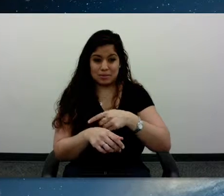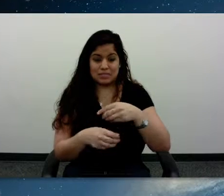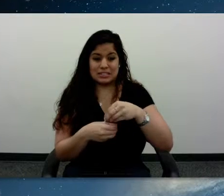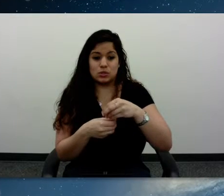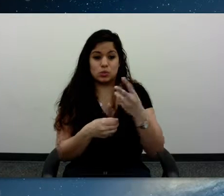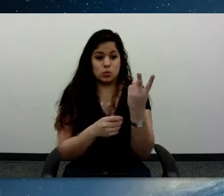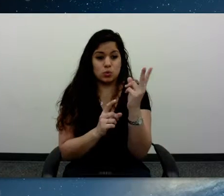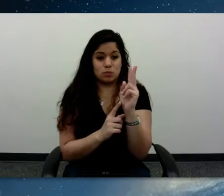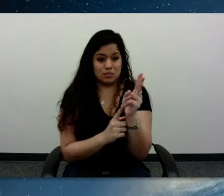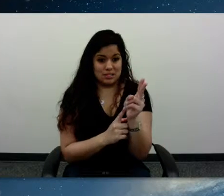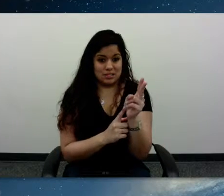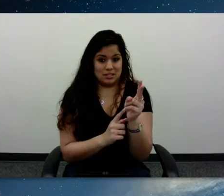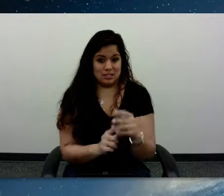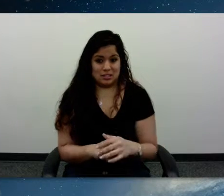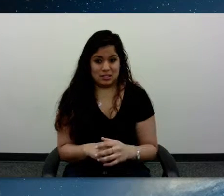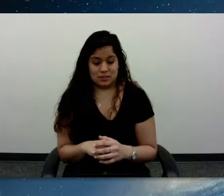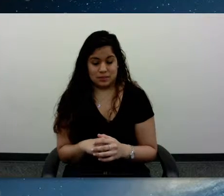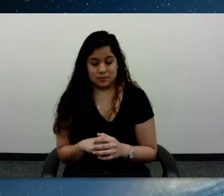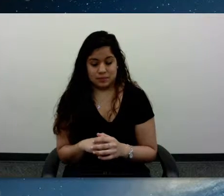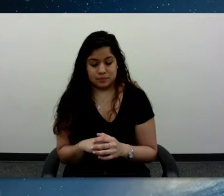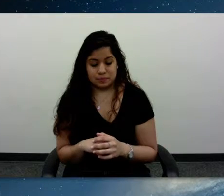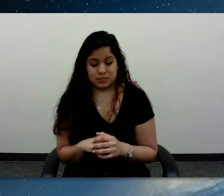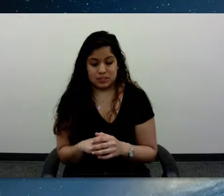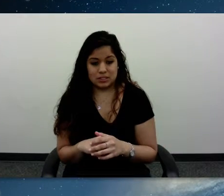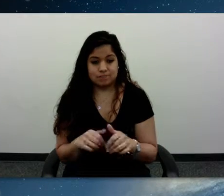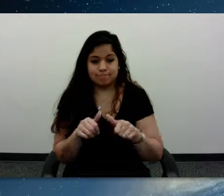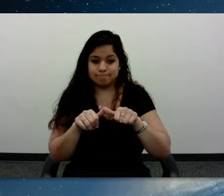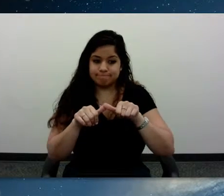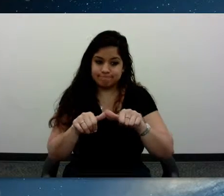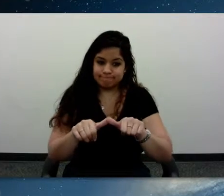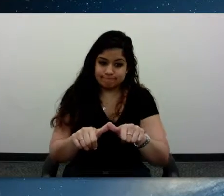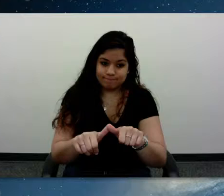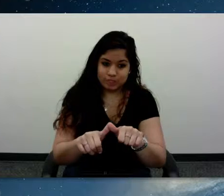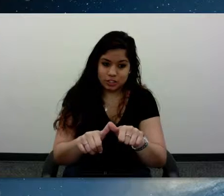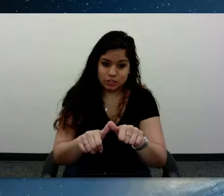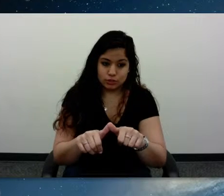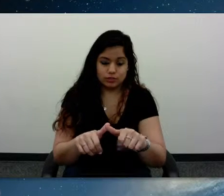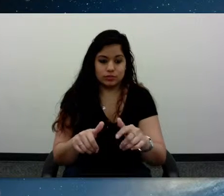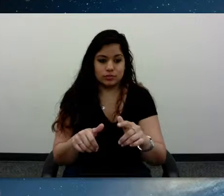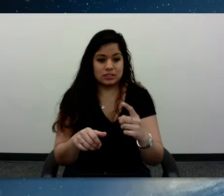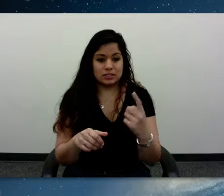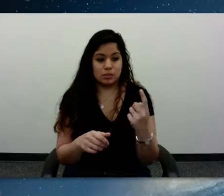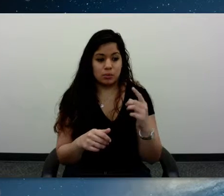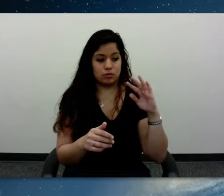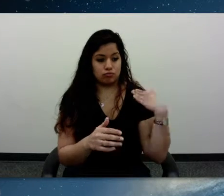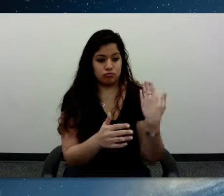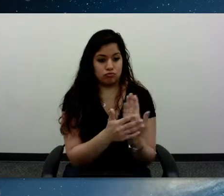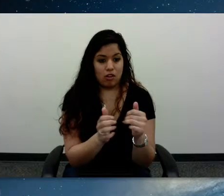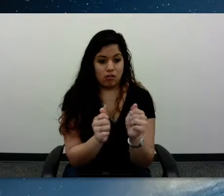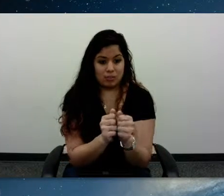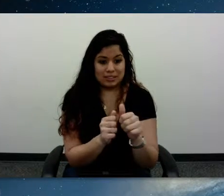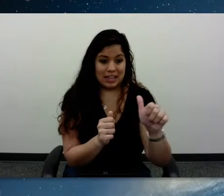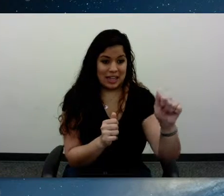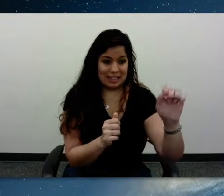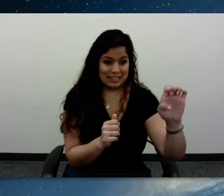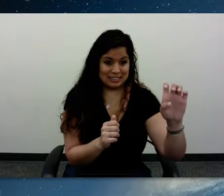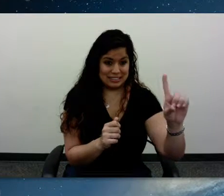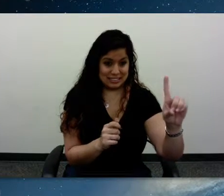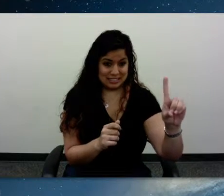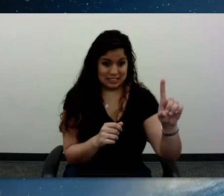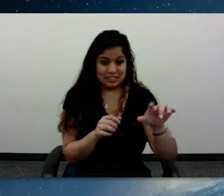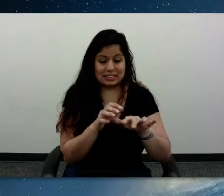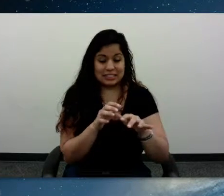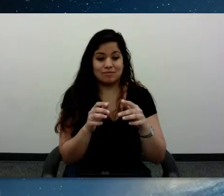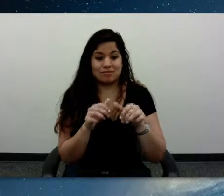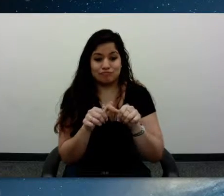you're going to continue to do that until someone returns with the AED, okay? So it might be 2 minutes, it might be 5 minutes, it might be